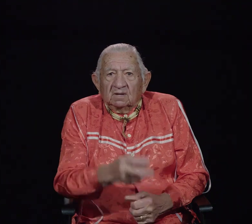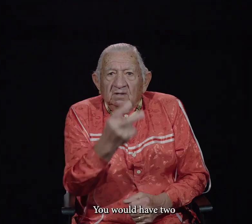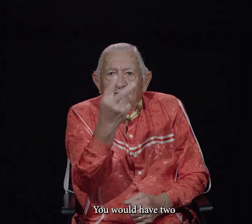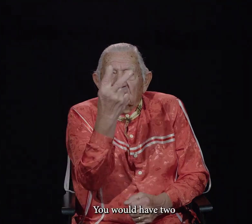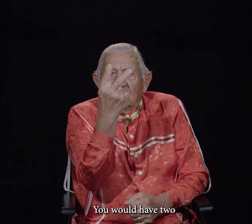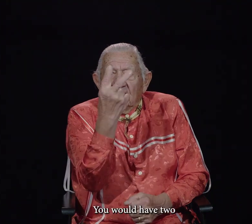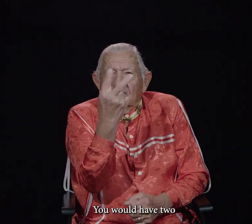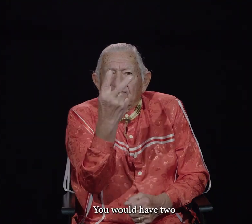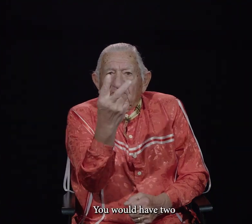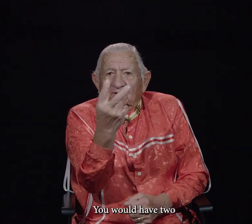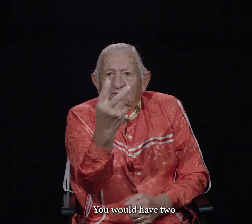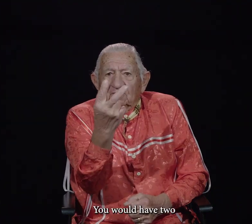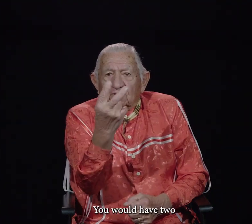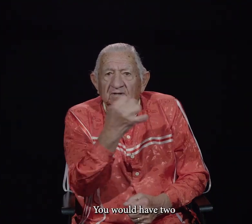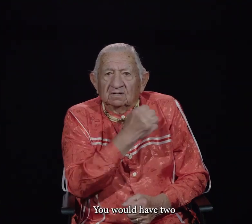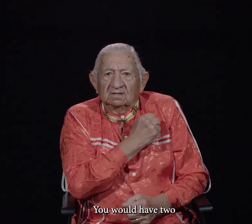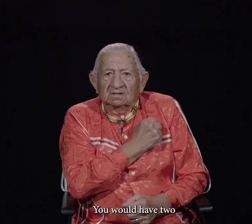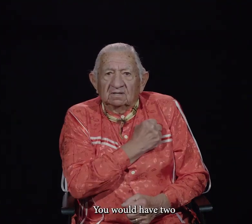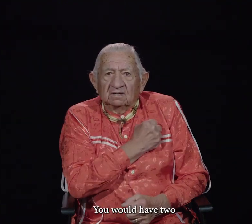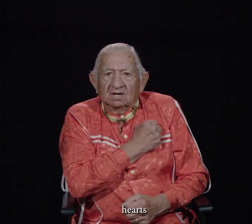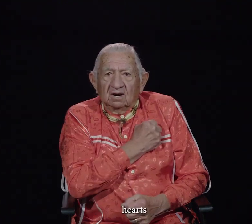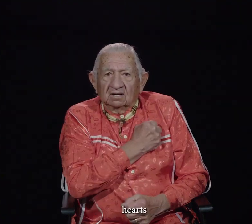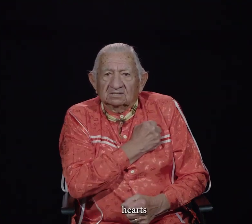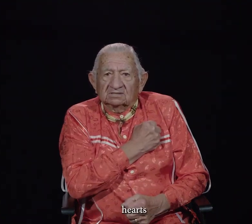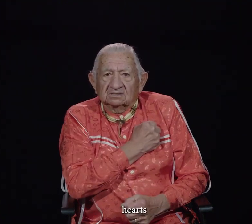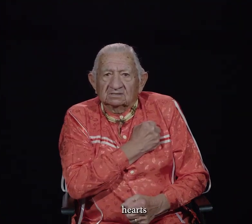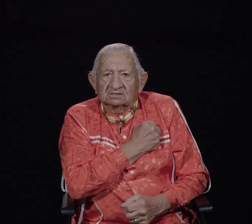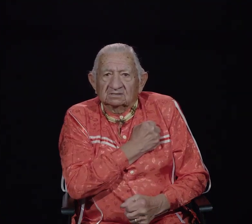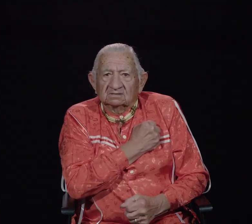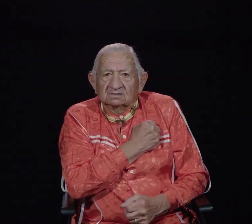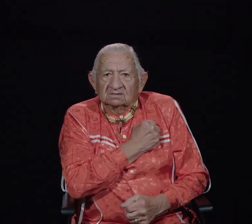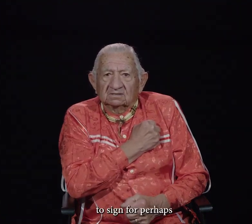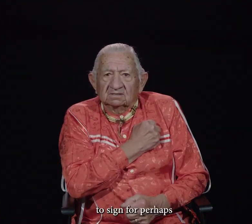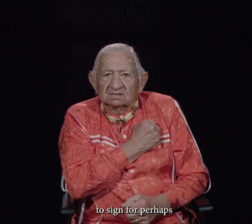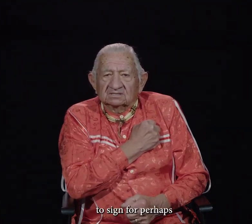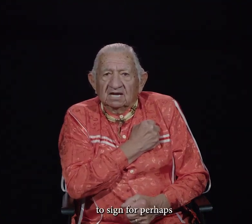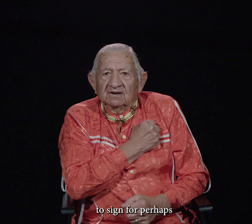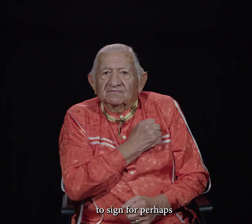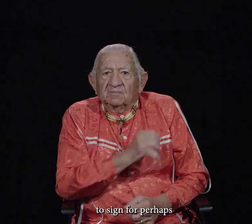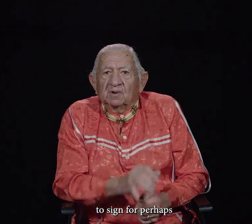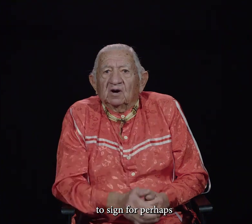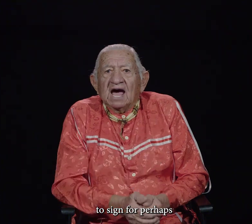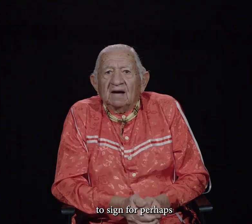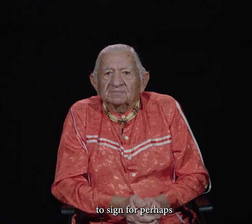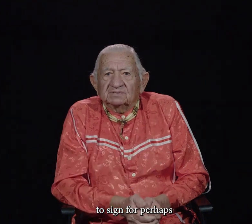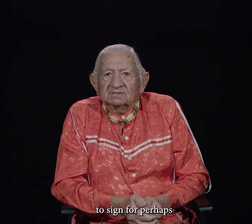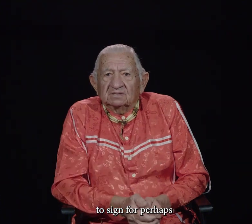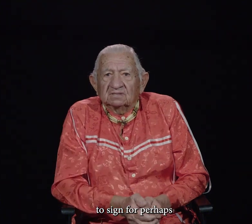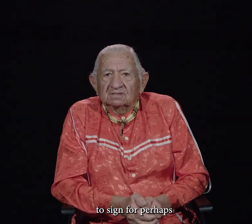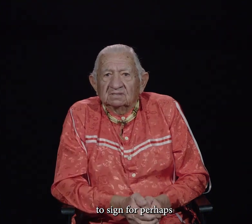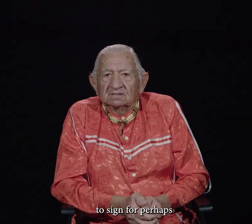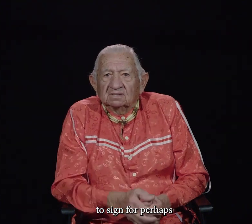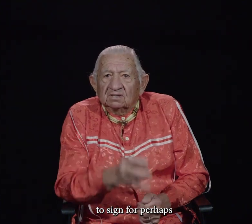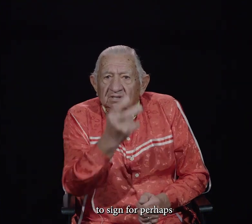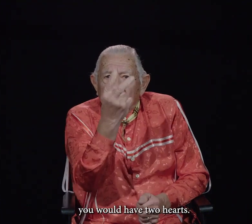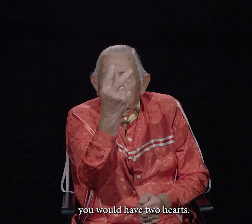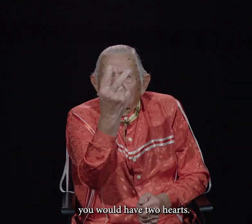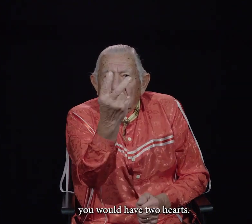you would have two hearts. The sign for perhaps, you would